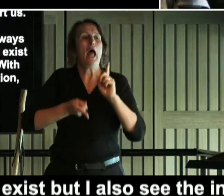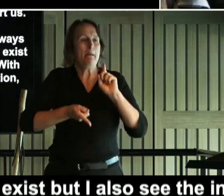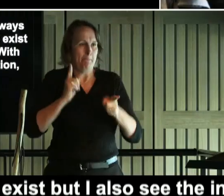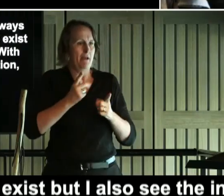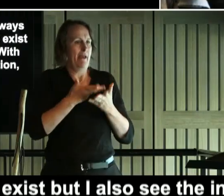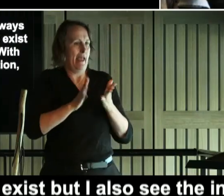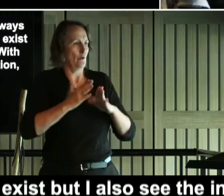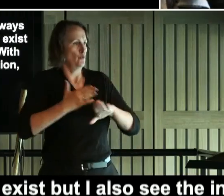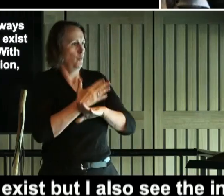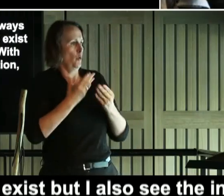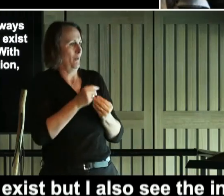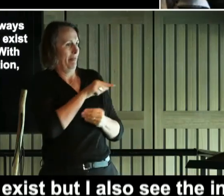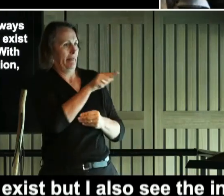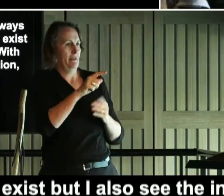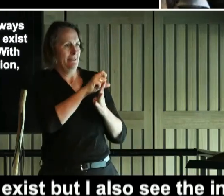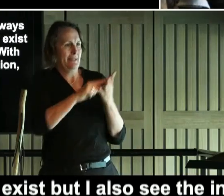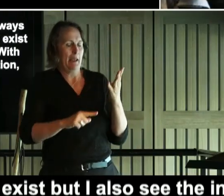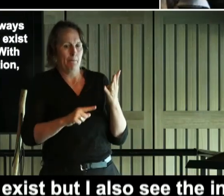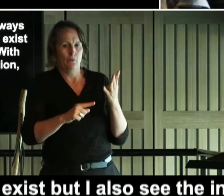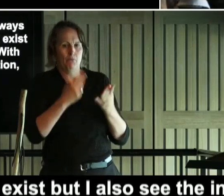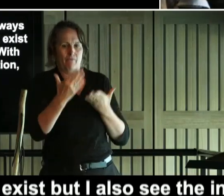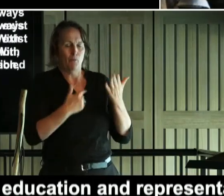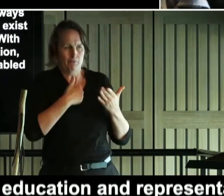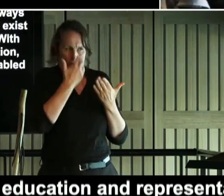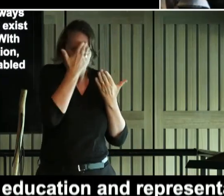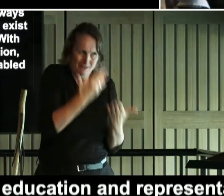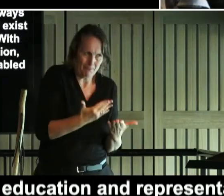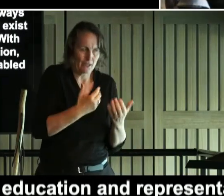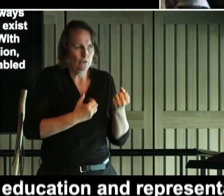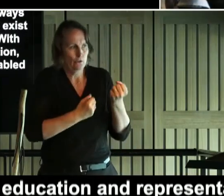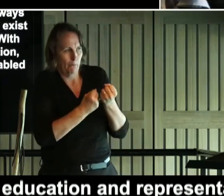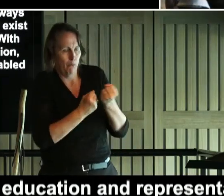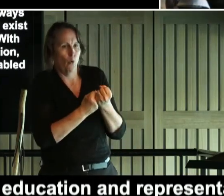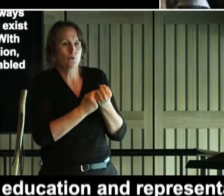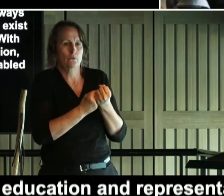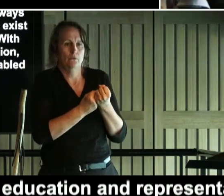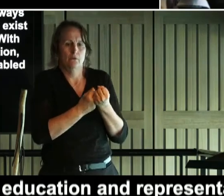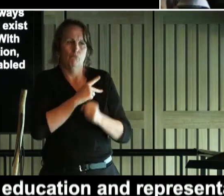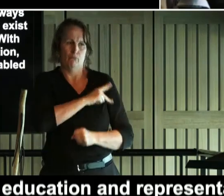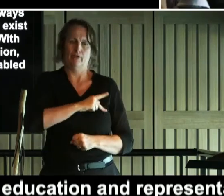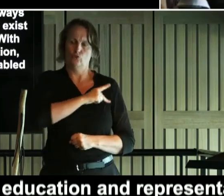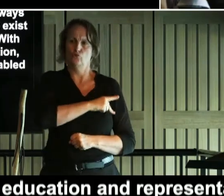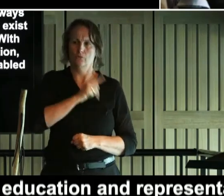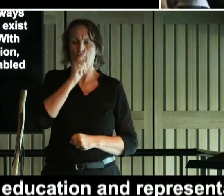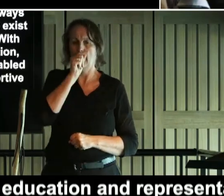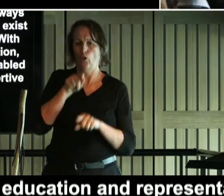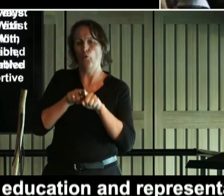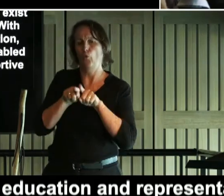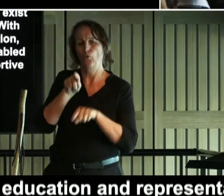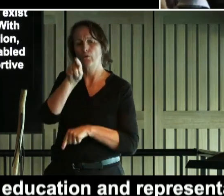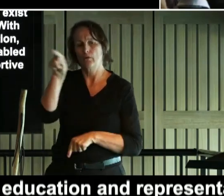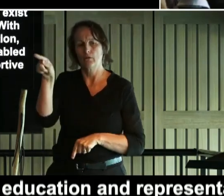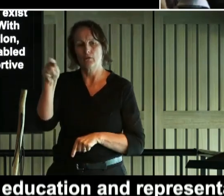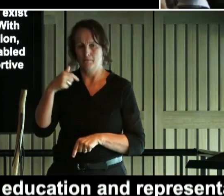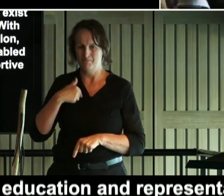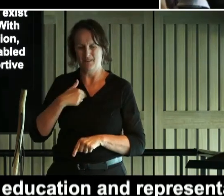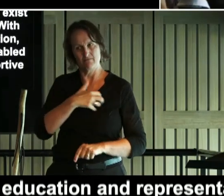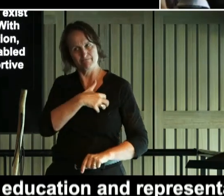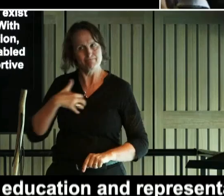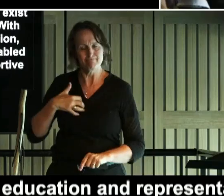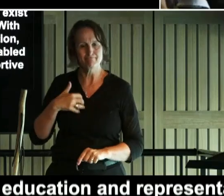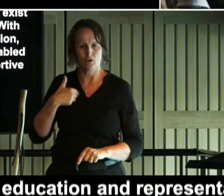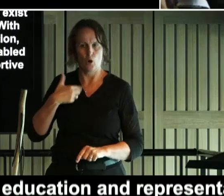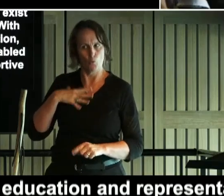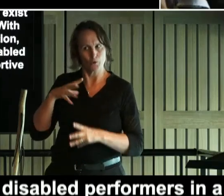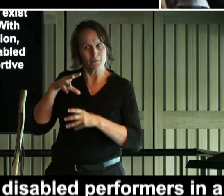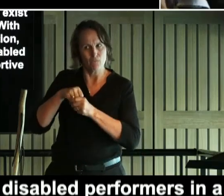with disabled performers in a way that's respectful, supportive, and professional. I'm determined to be